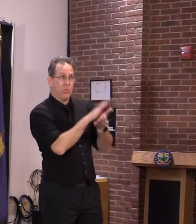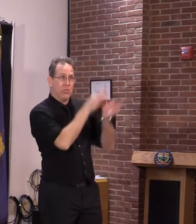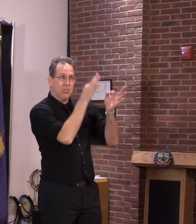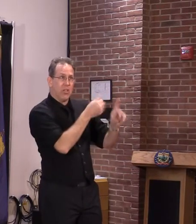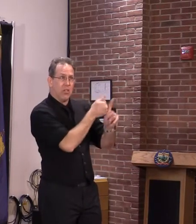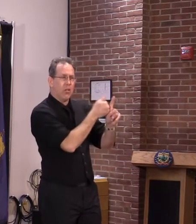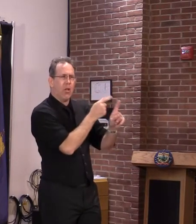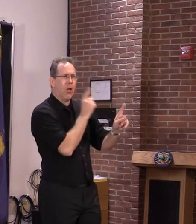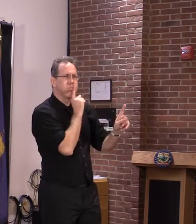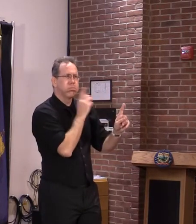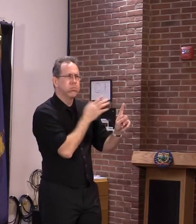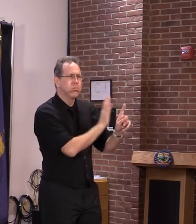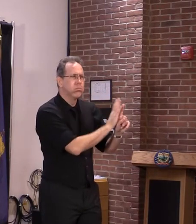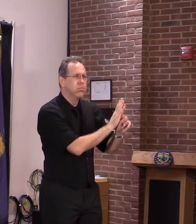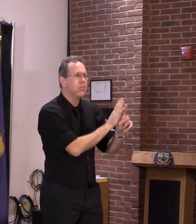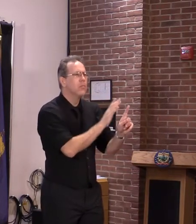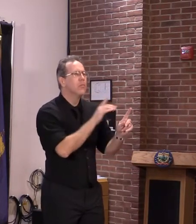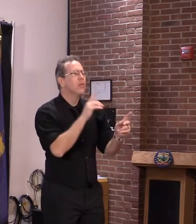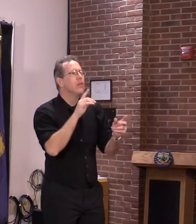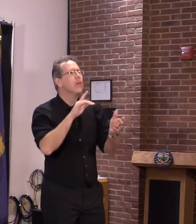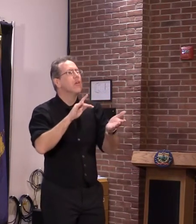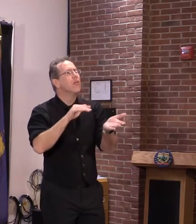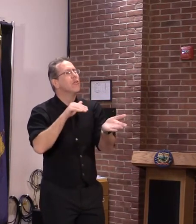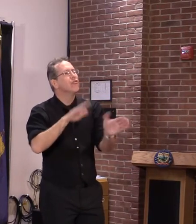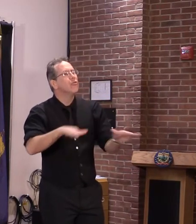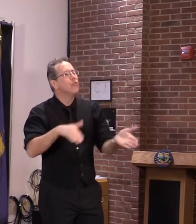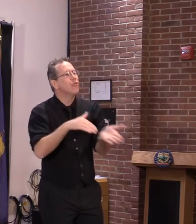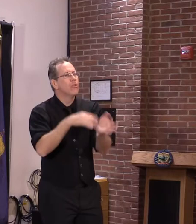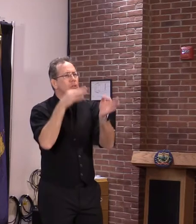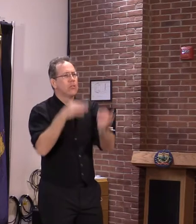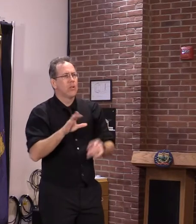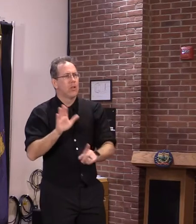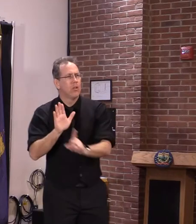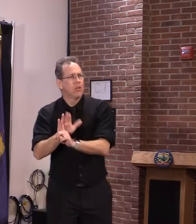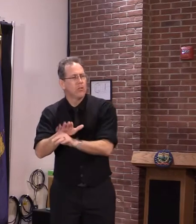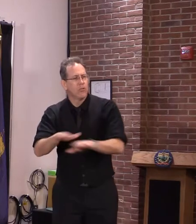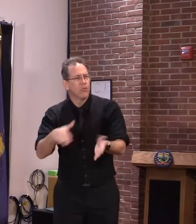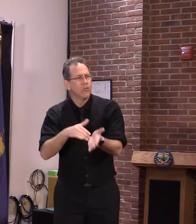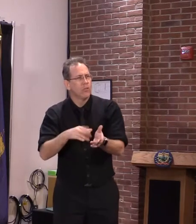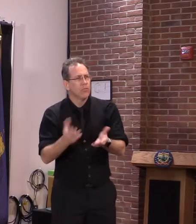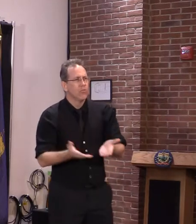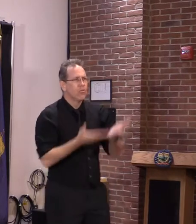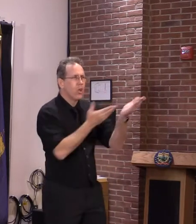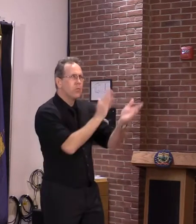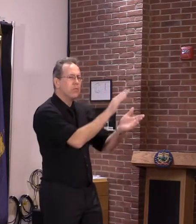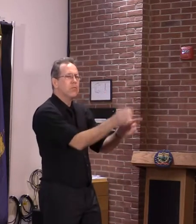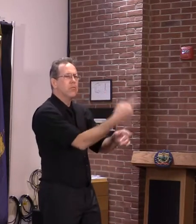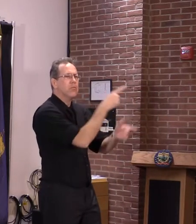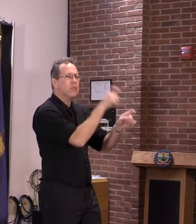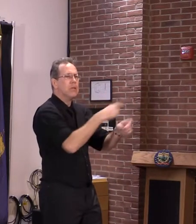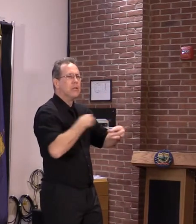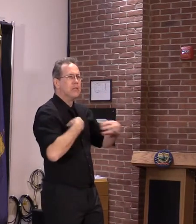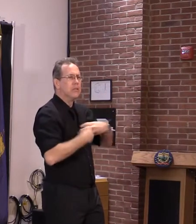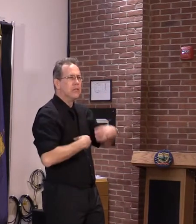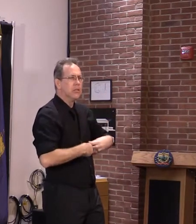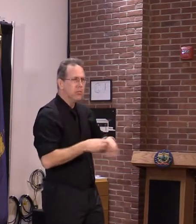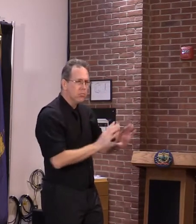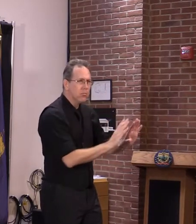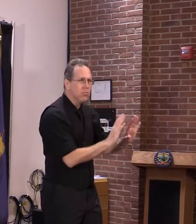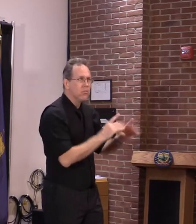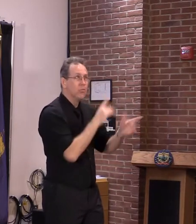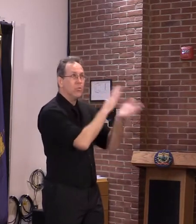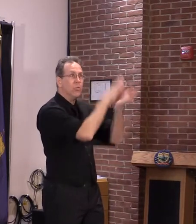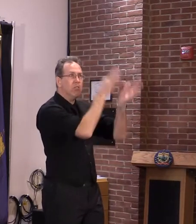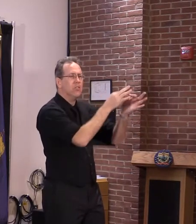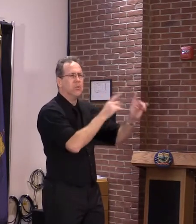It's a medical decision made between the healthcare provider for the student and the student. So